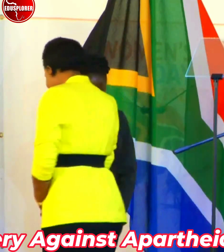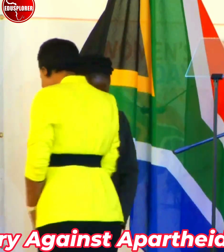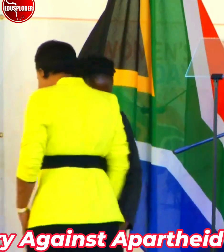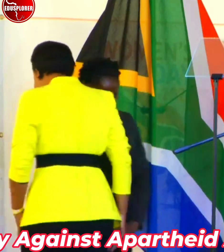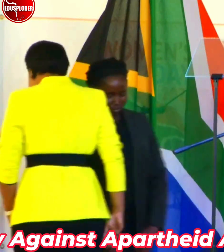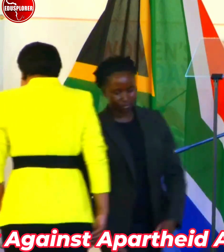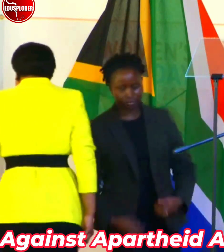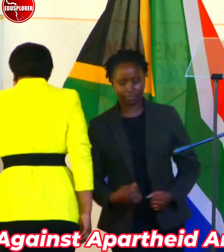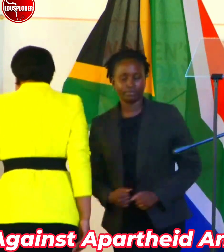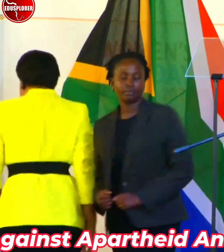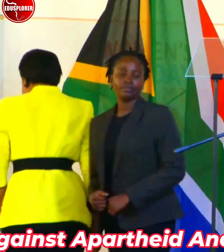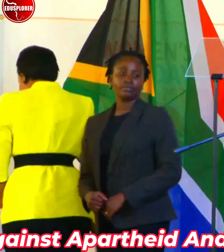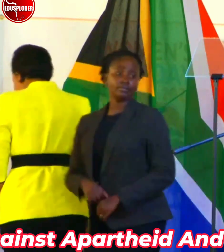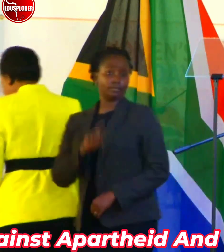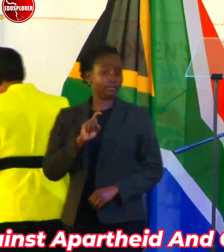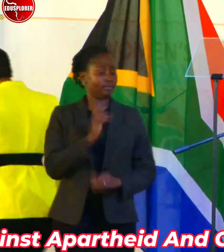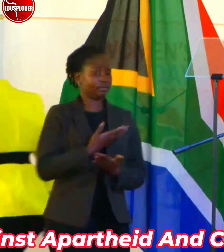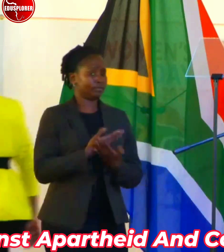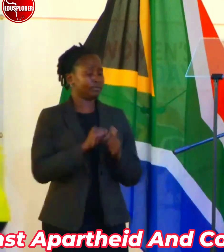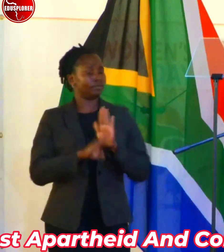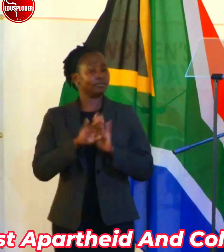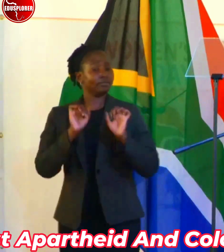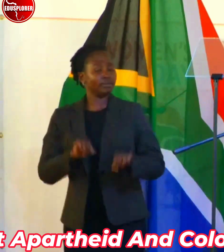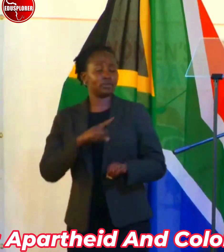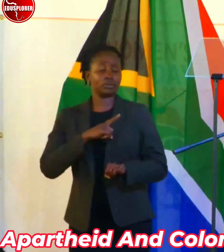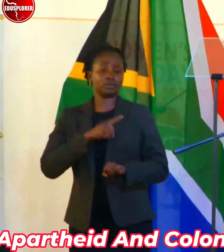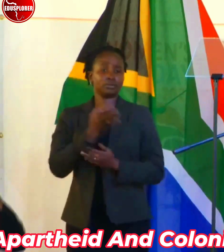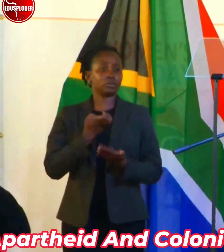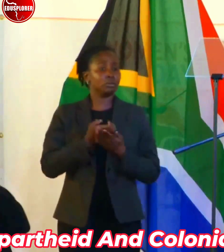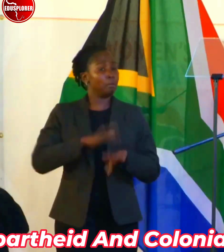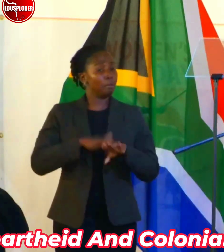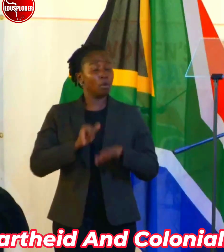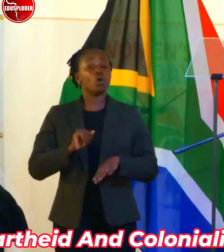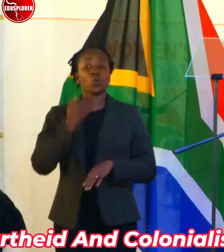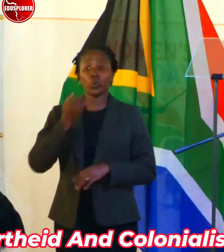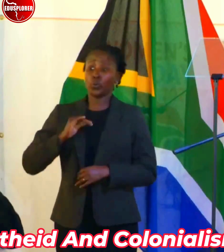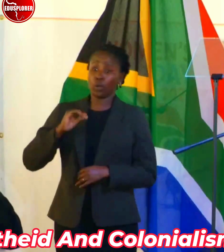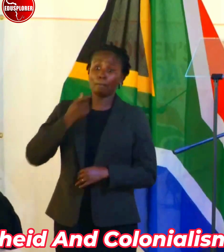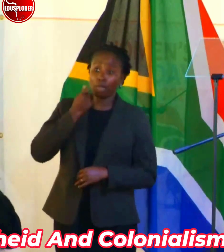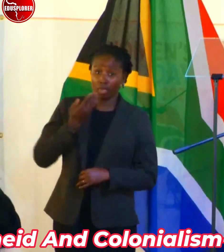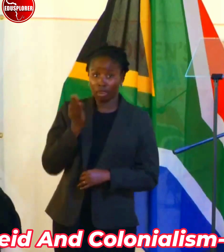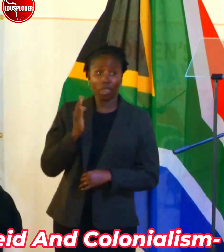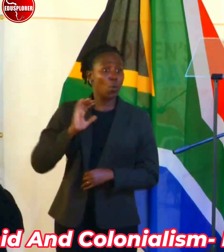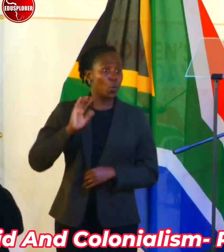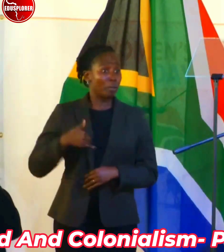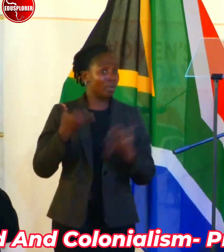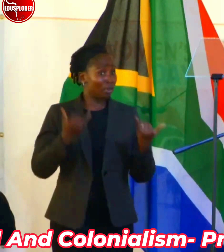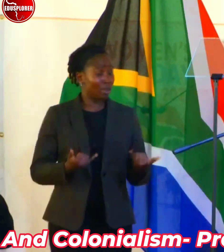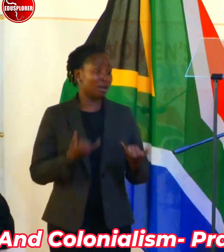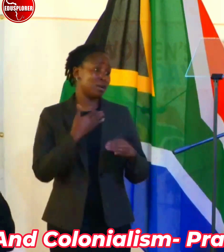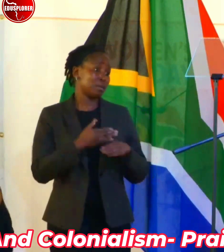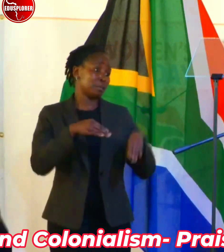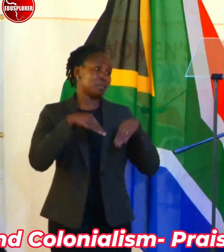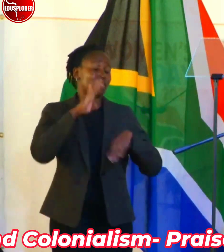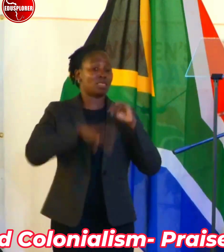Our economy remains dominated by men. More women are unemployed than men. When